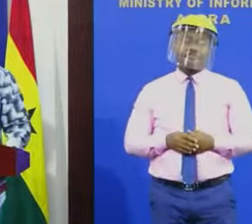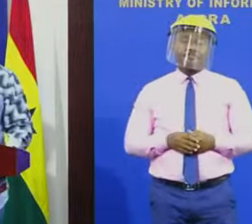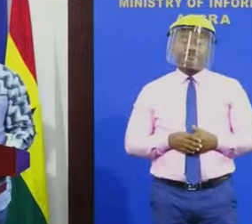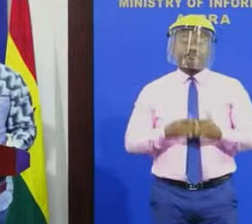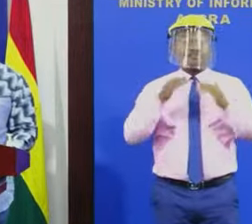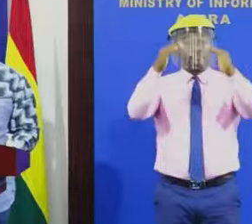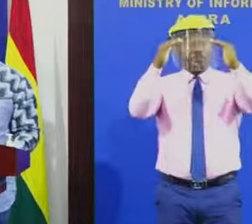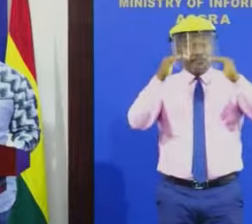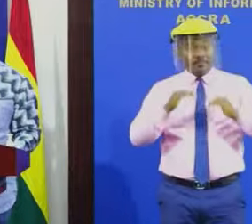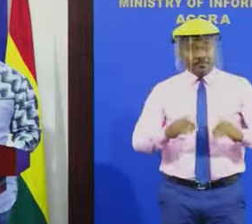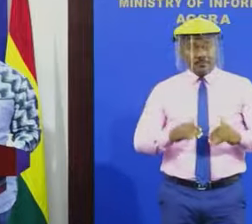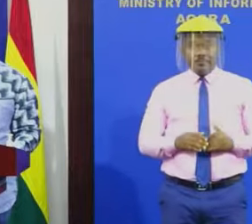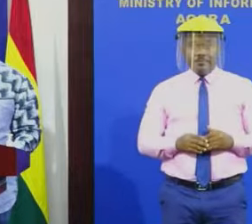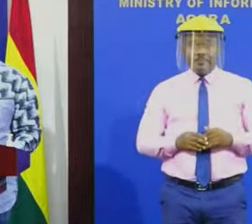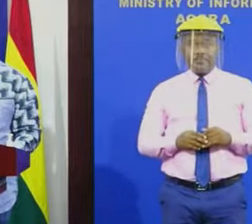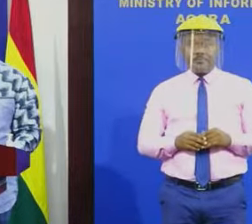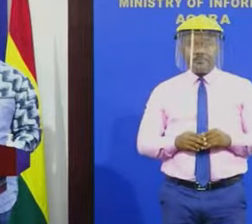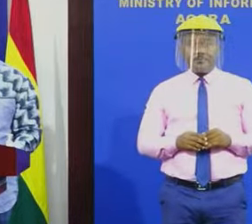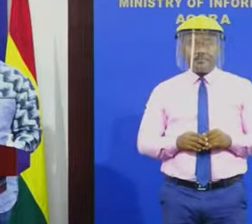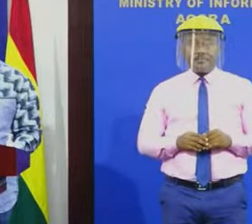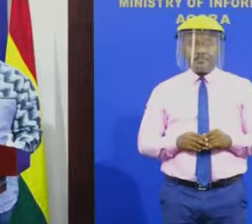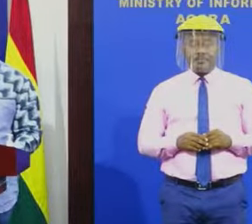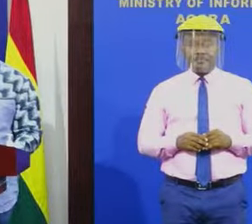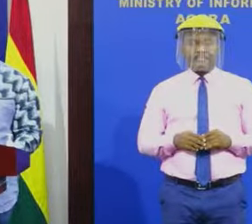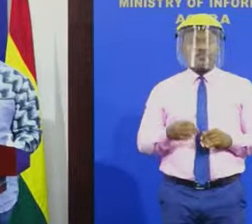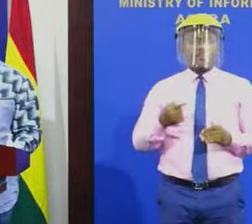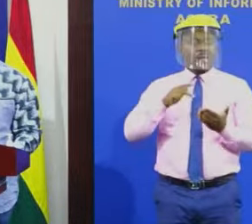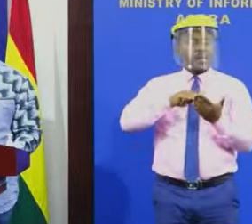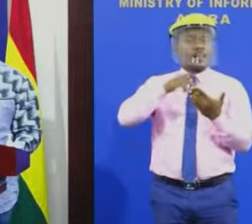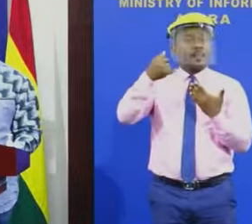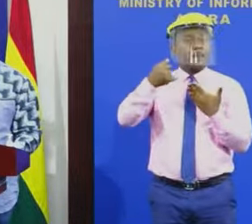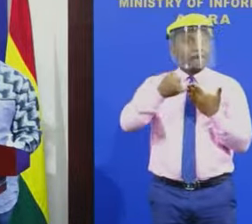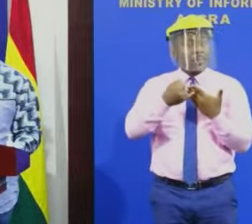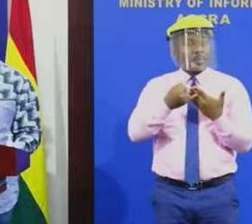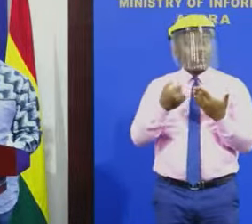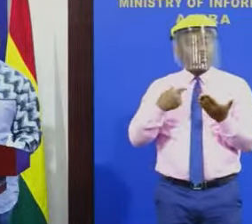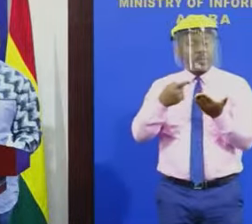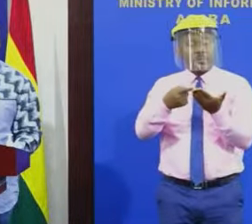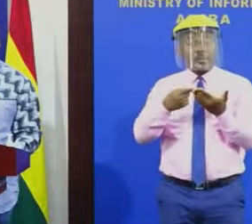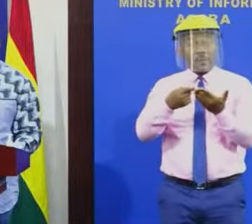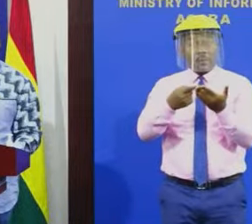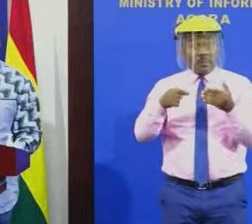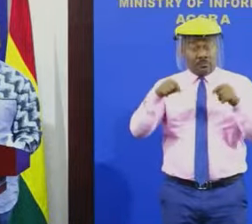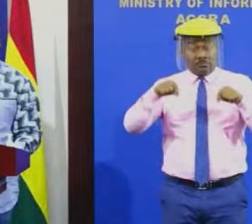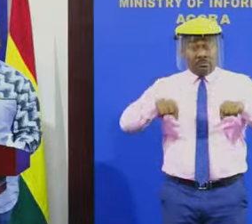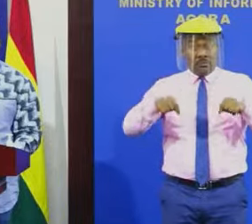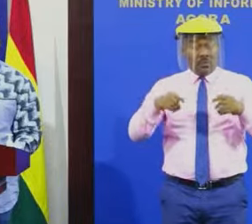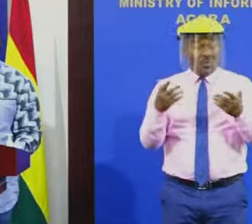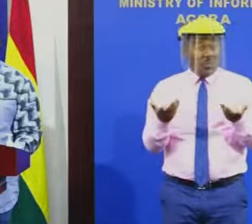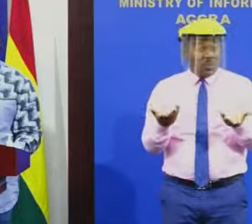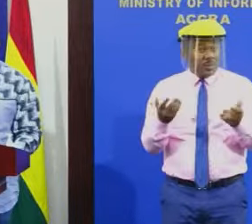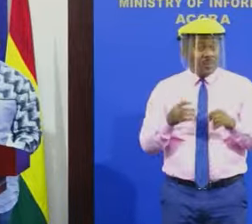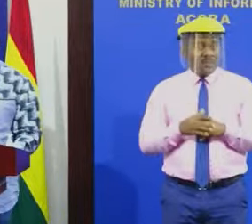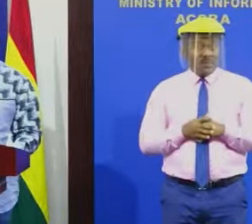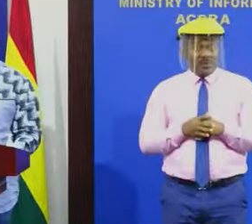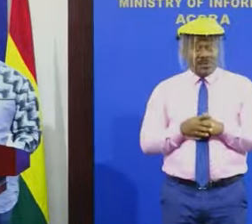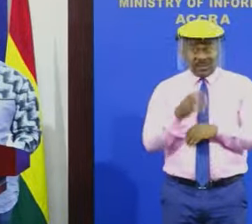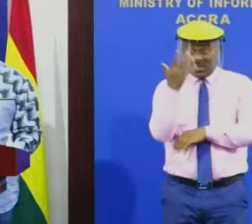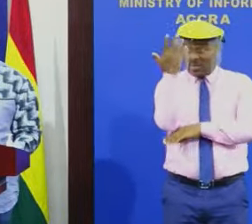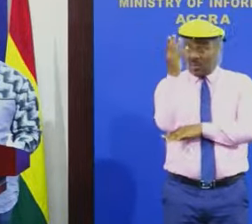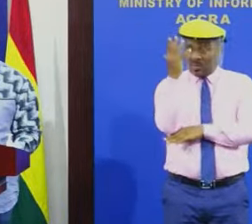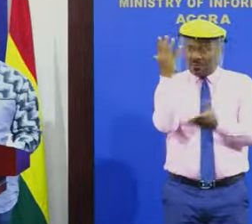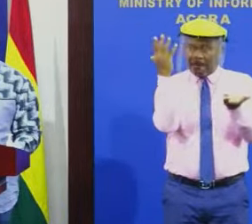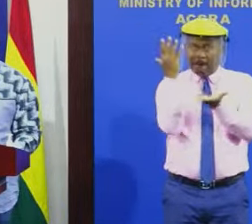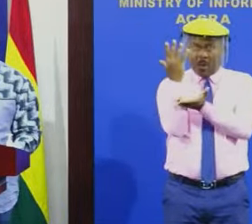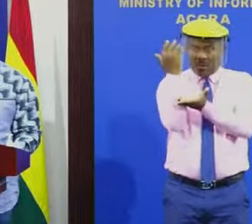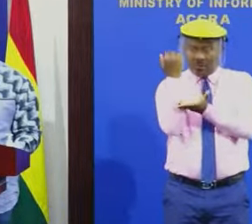Now, the major projects we are going to dwell on today are: one, the removal of tree stumps